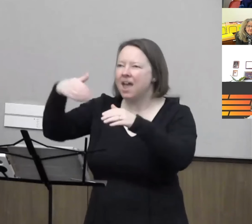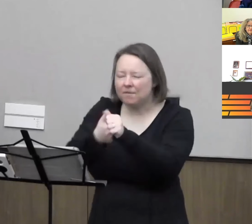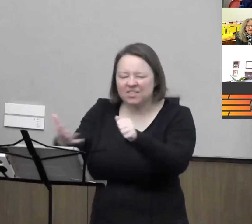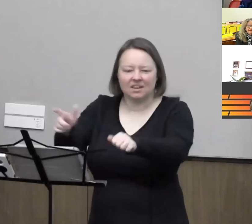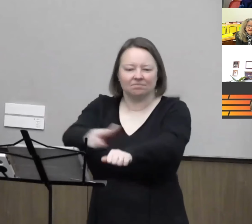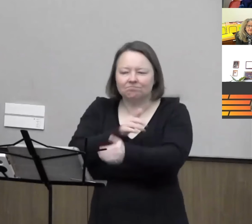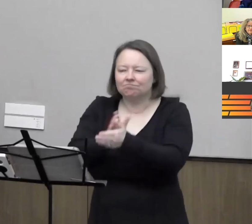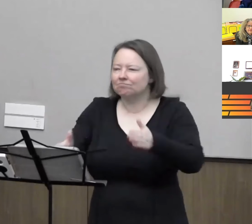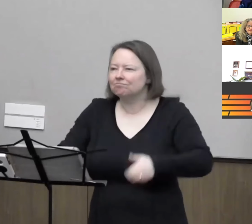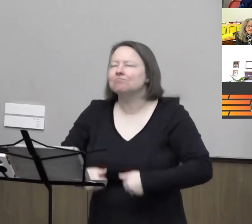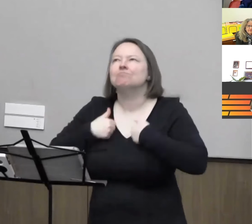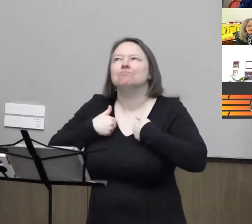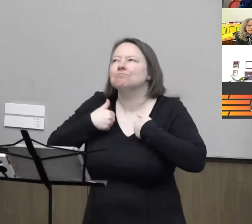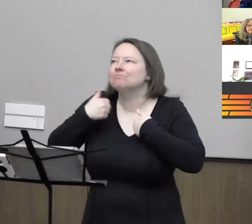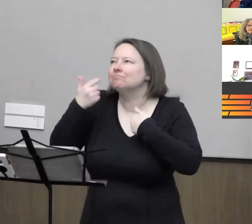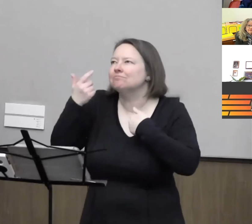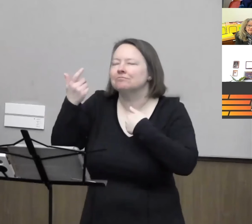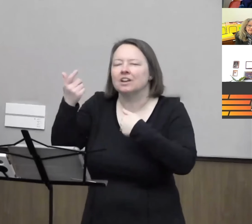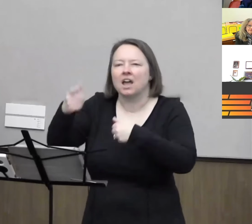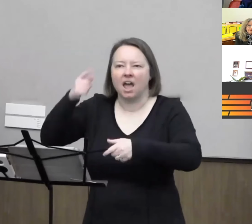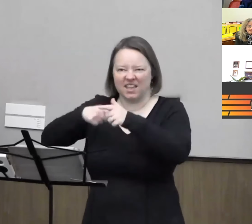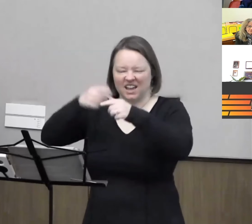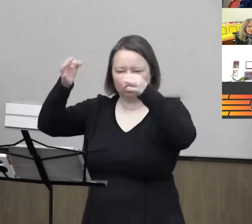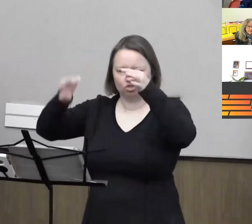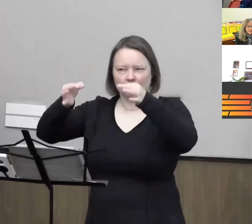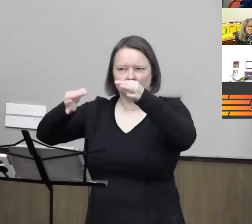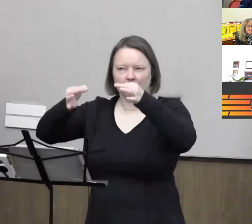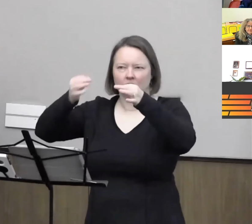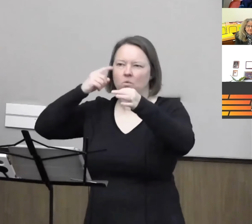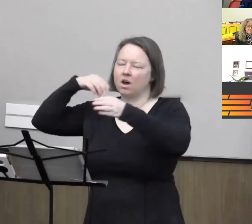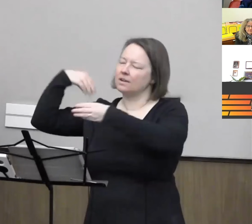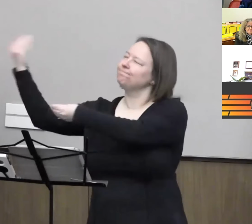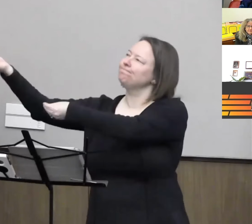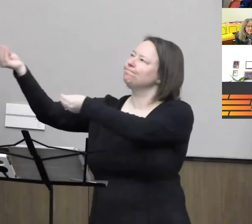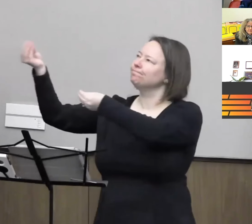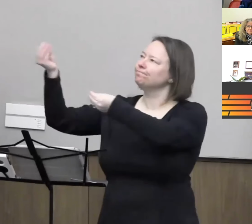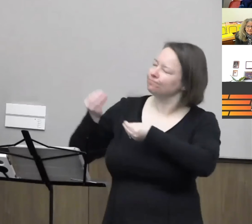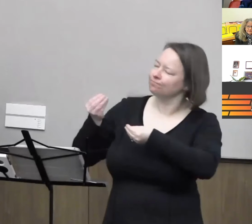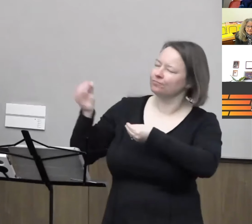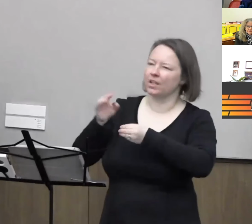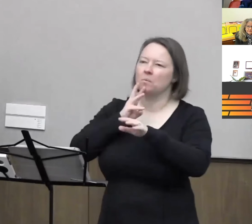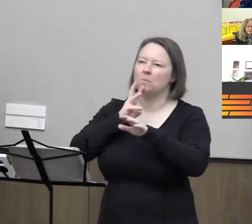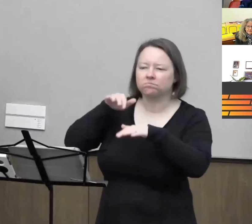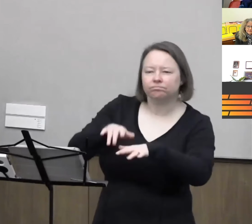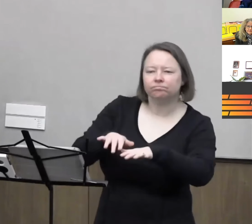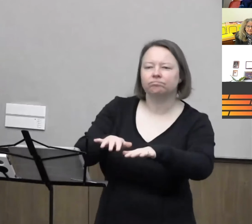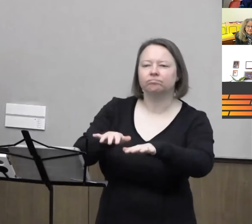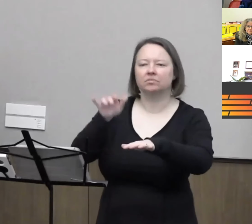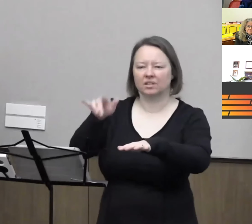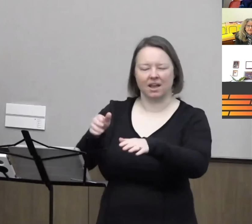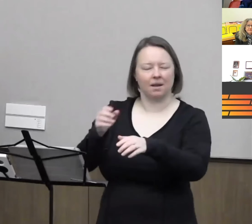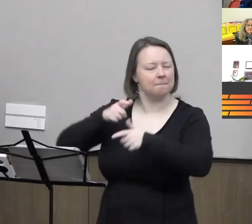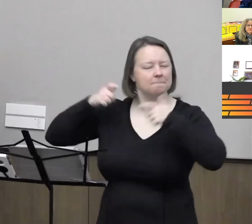in your very life, judgment will roll down like waters and righteousness like a